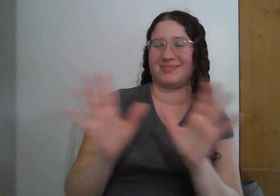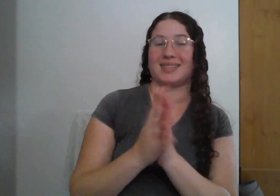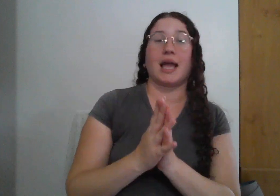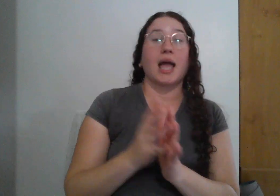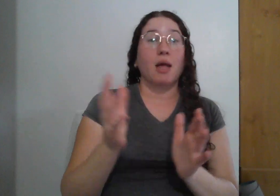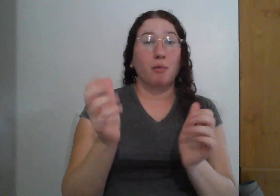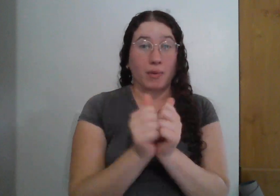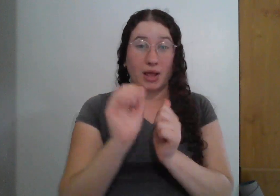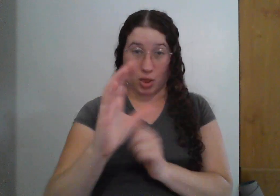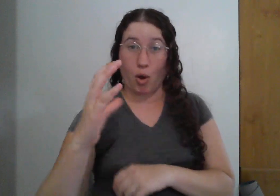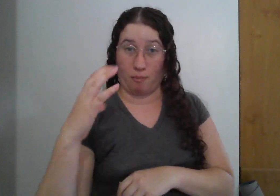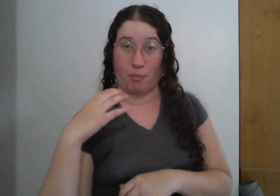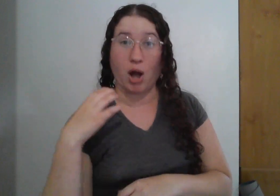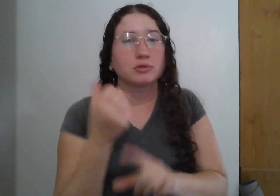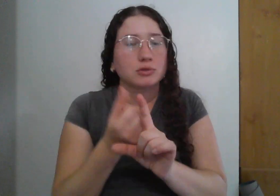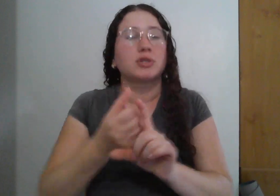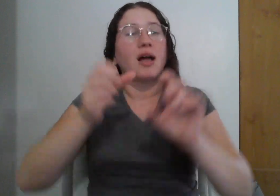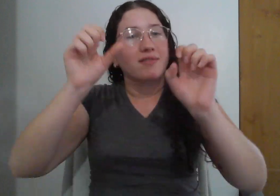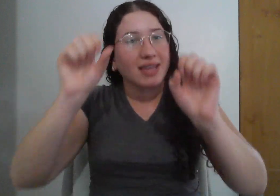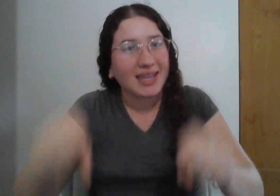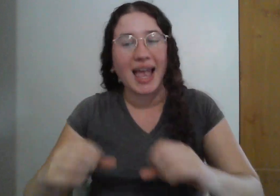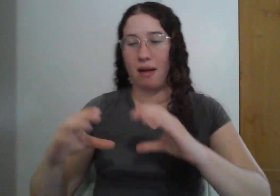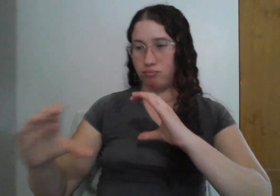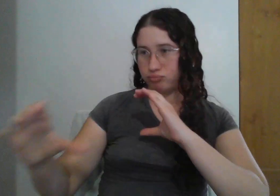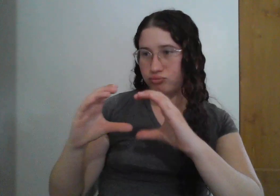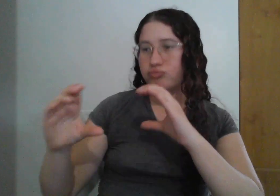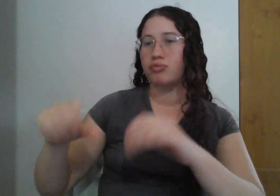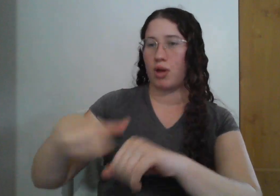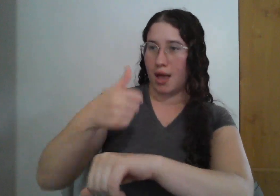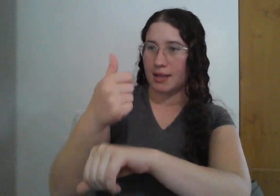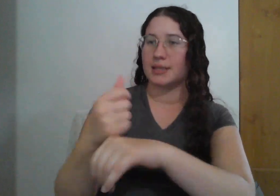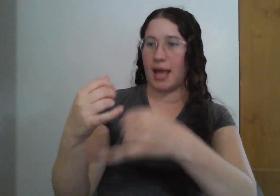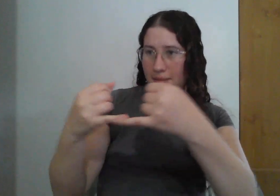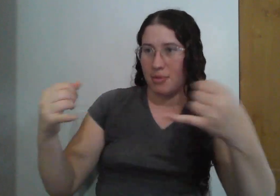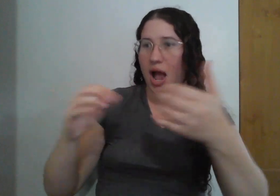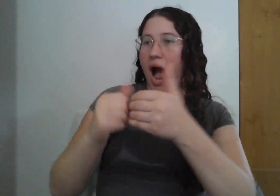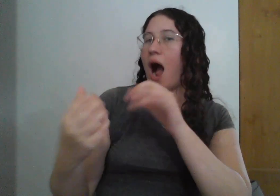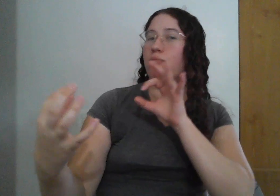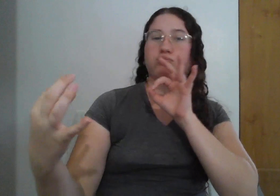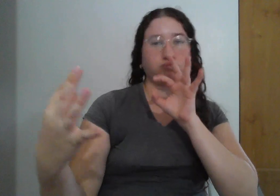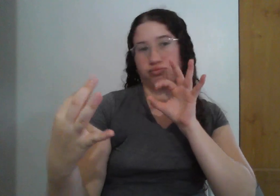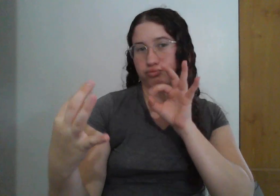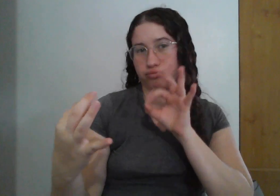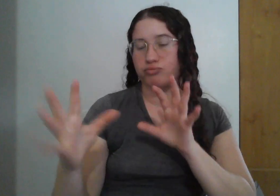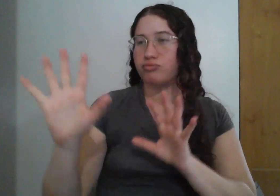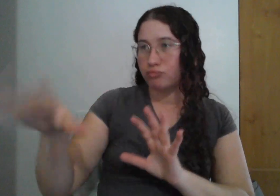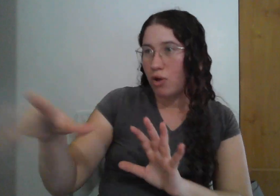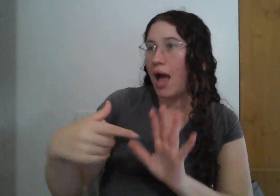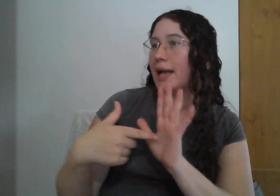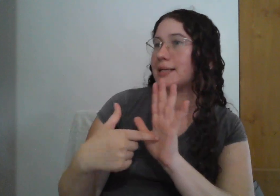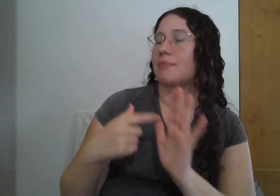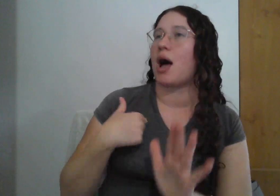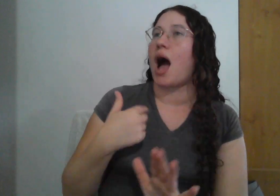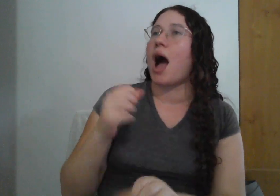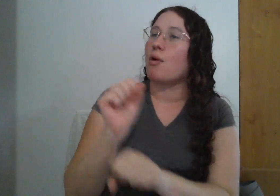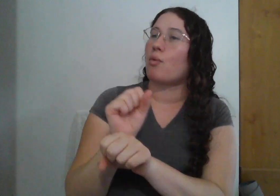with your bosses, you can set boundaries around how you like feedback. You can say, I work best with clear